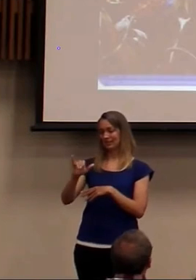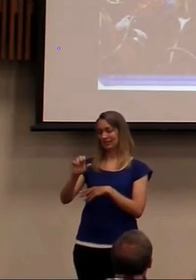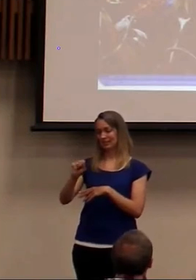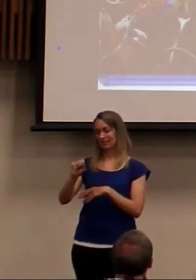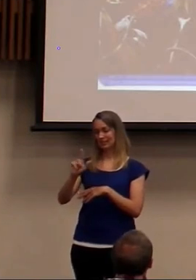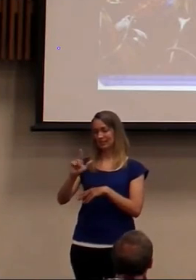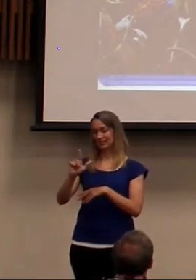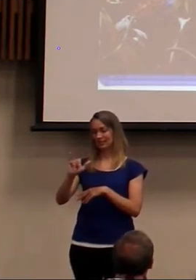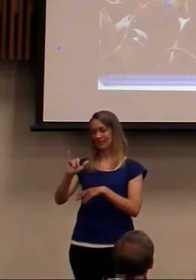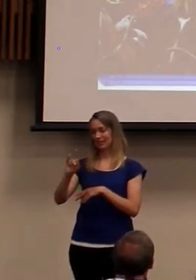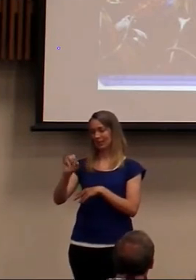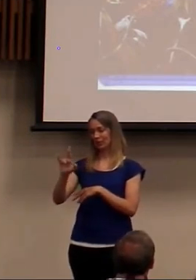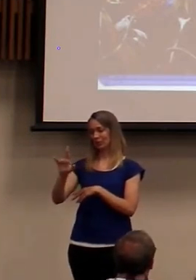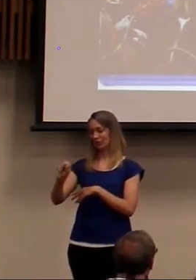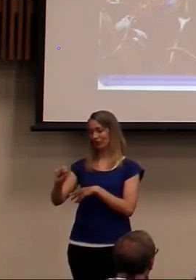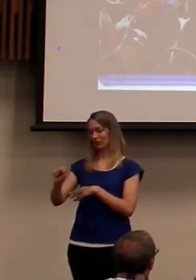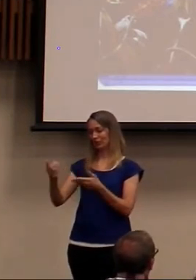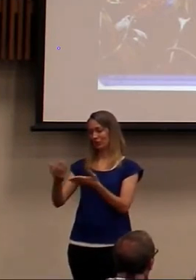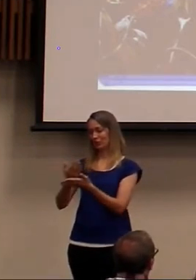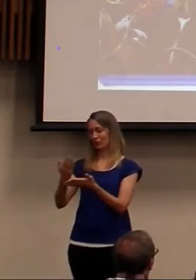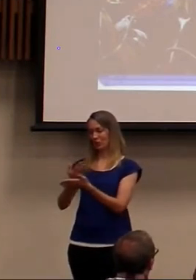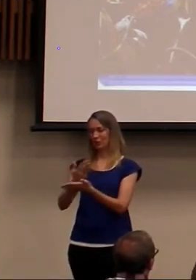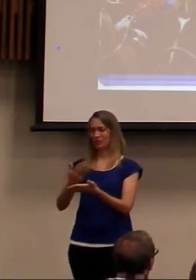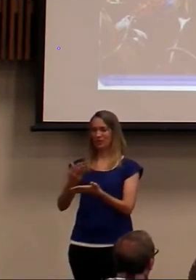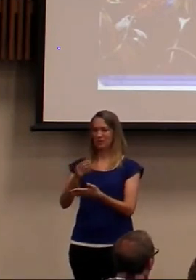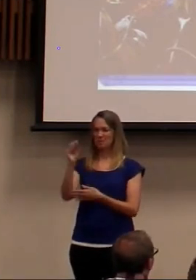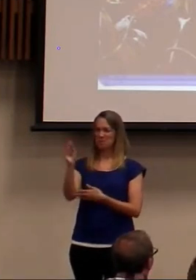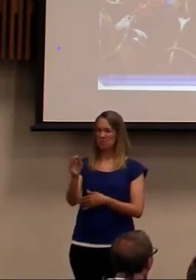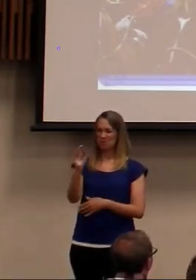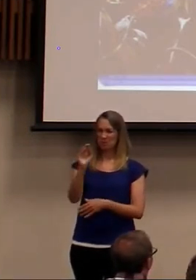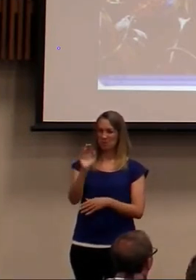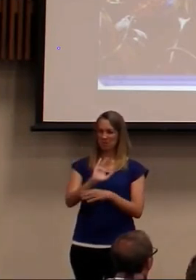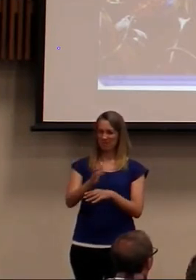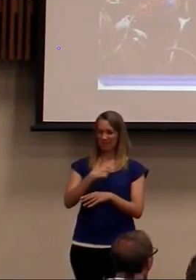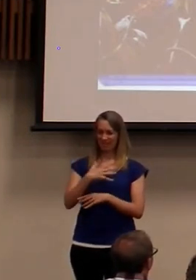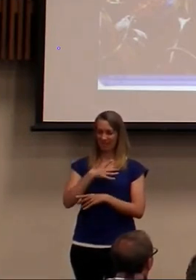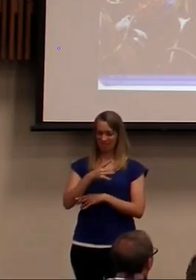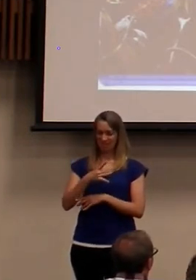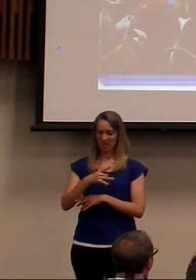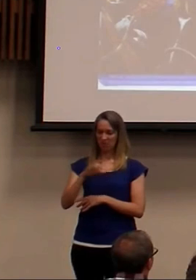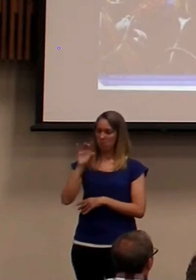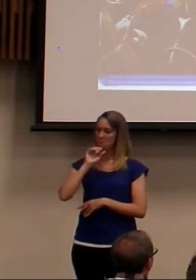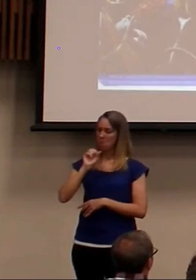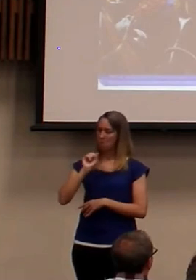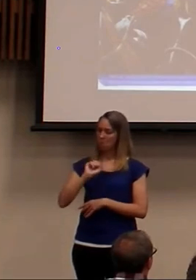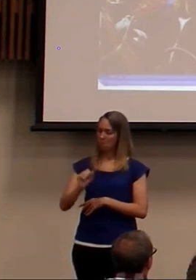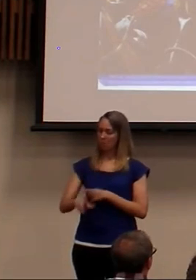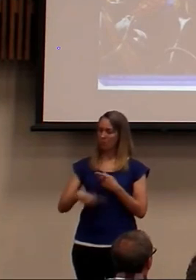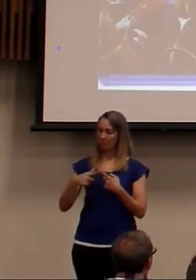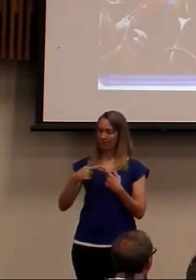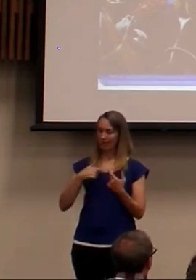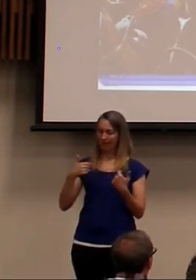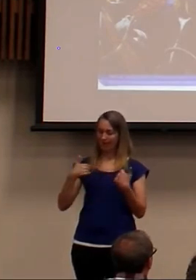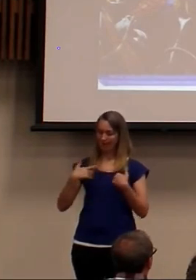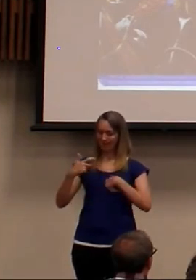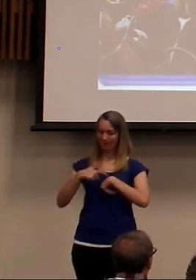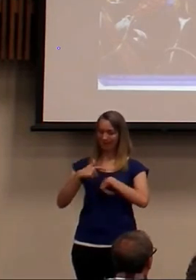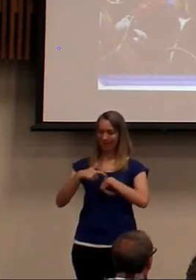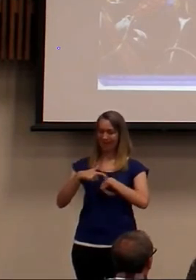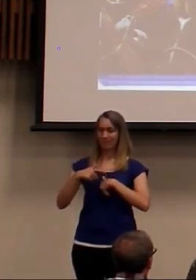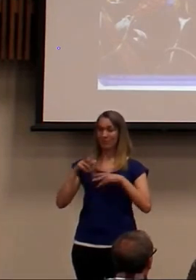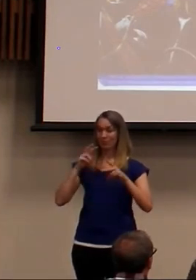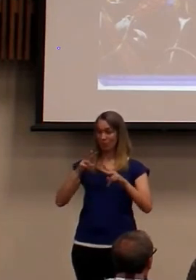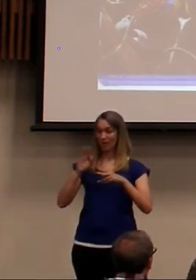much. Most of the movies I like are from way back there, because that's back when I had time to watch movies. Don't know as many